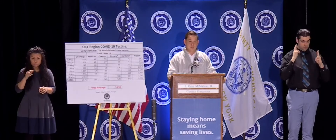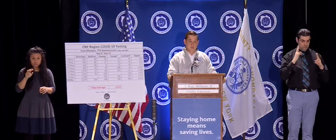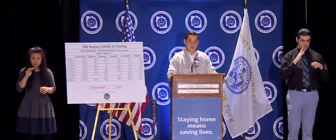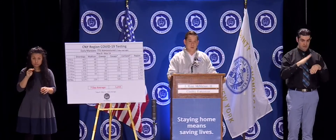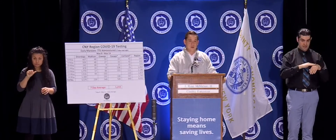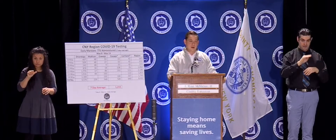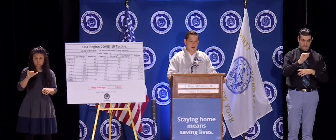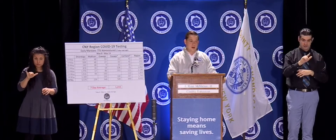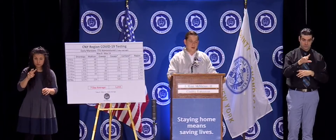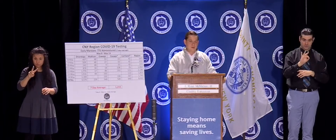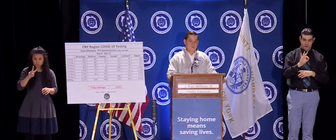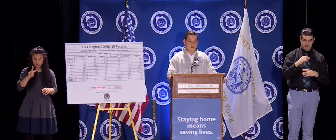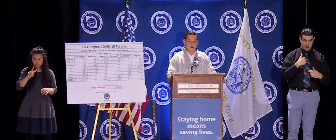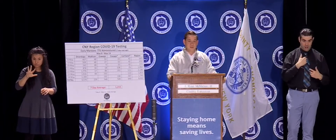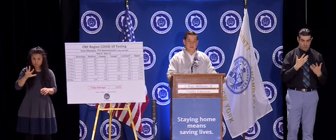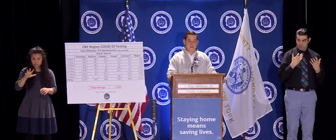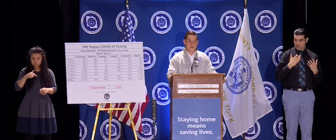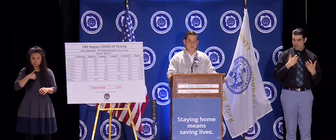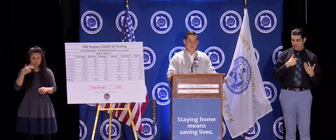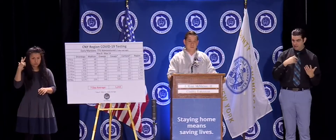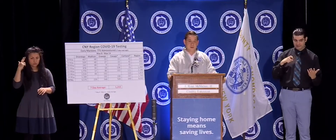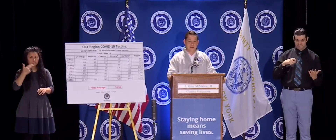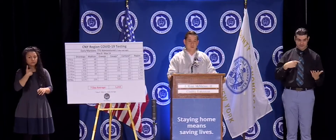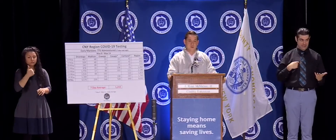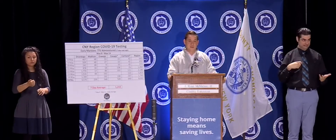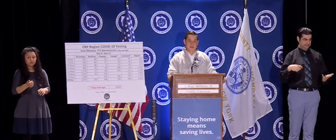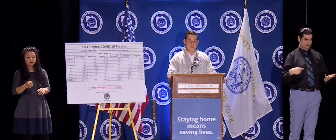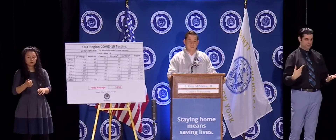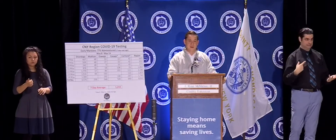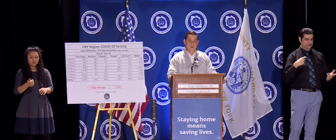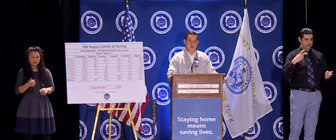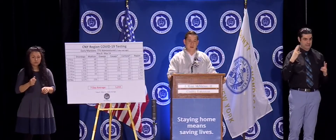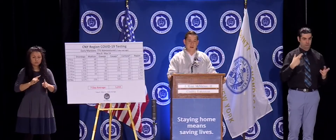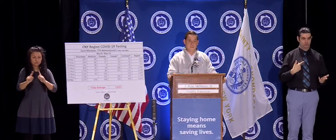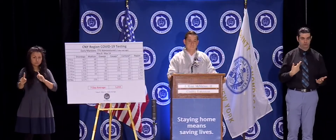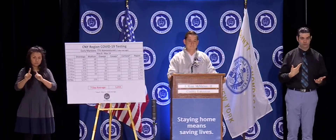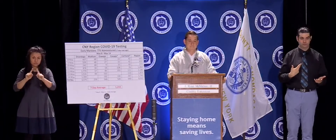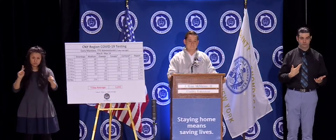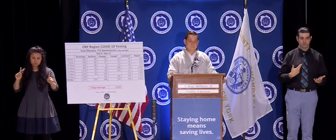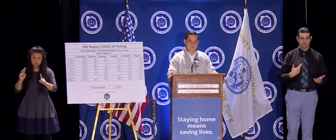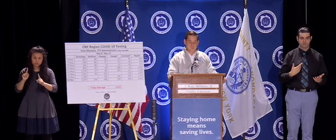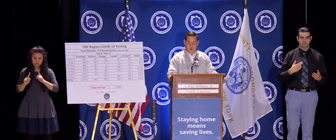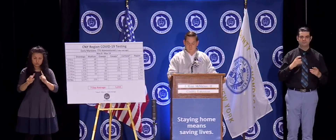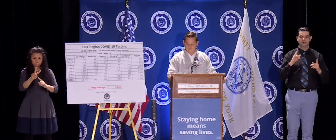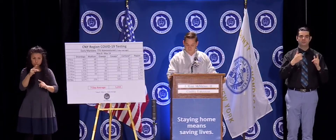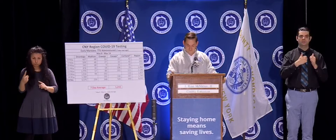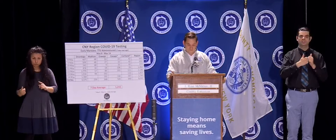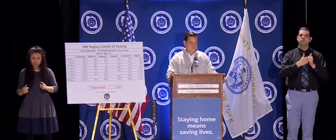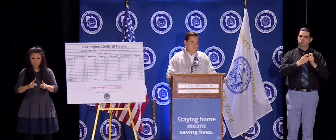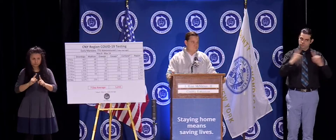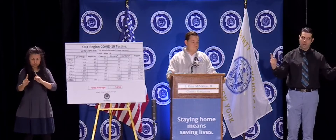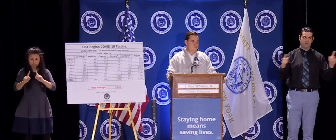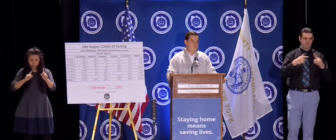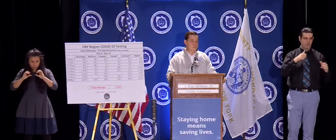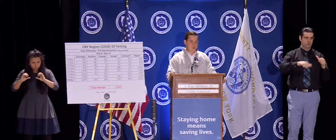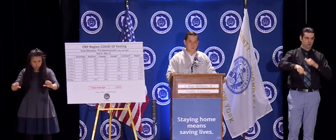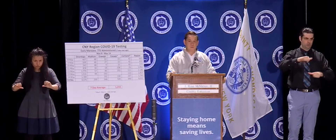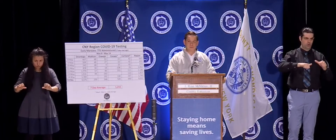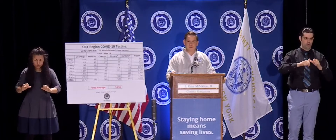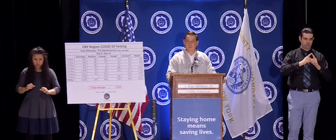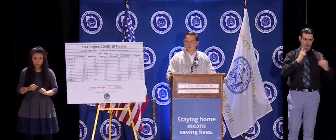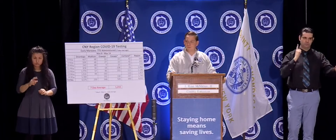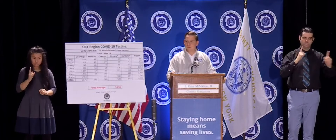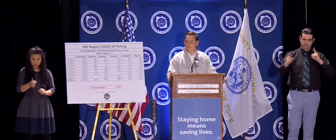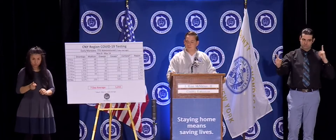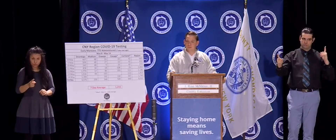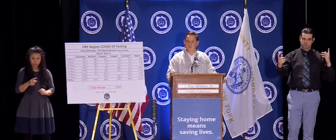I do, physical distance for the next 14 days. Is that what you're getting at? Smart. You